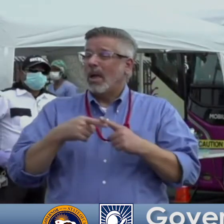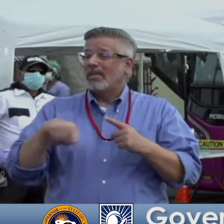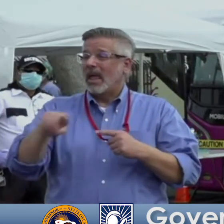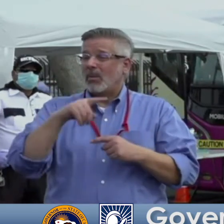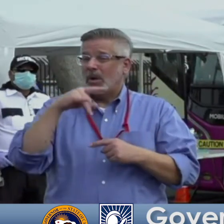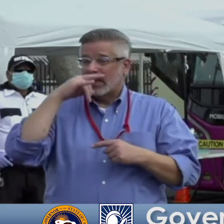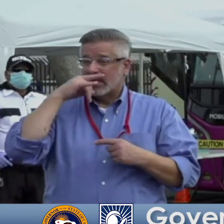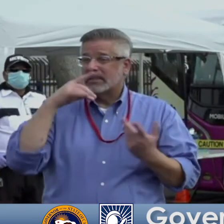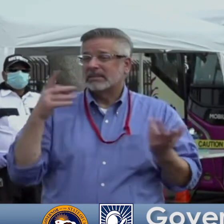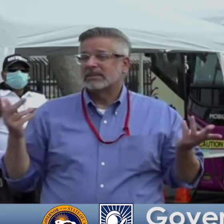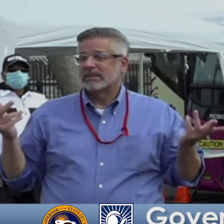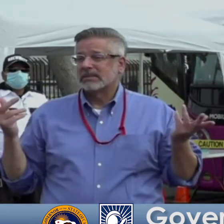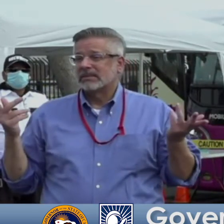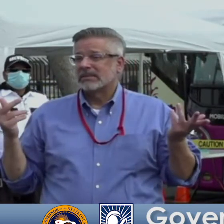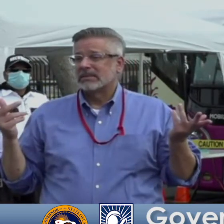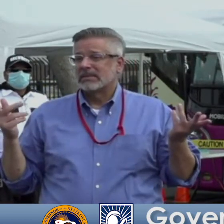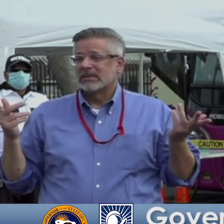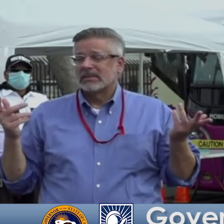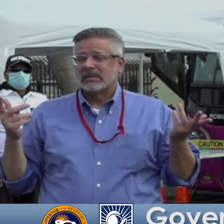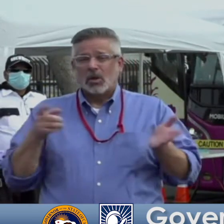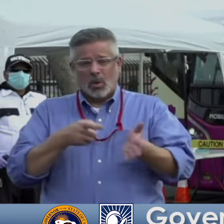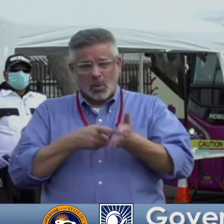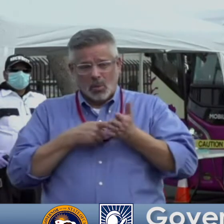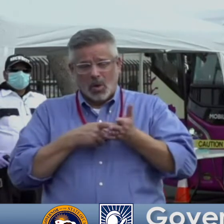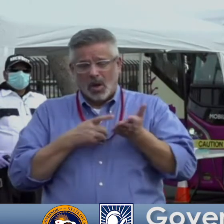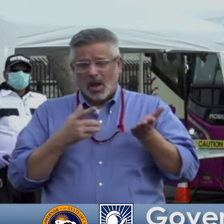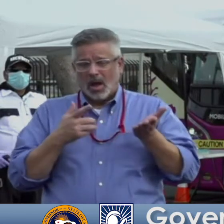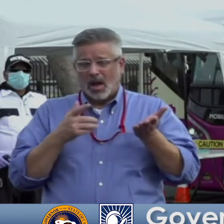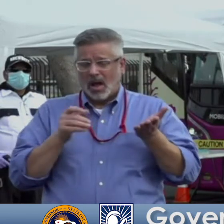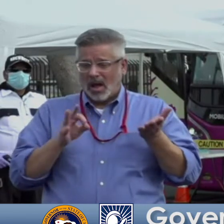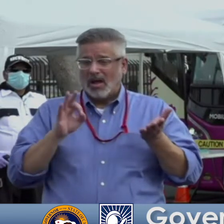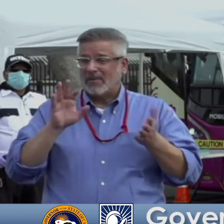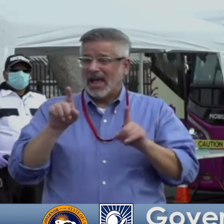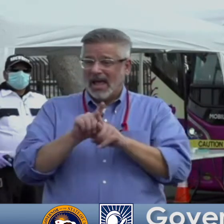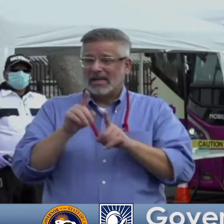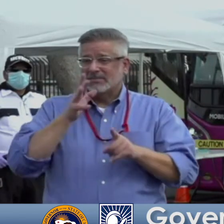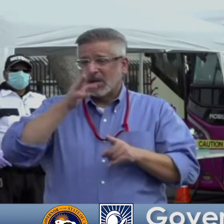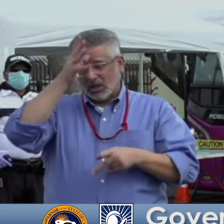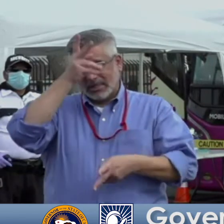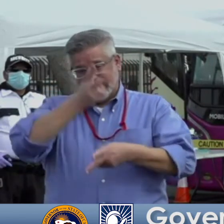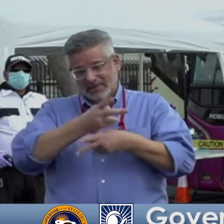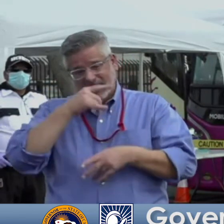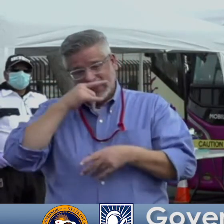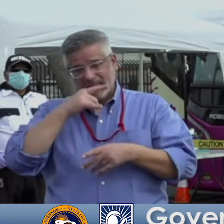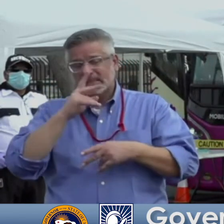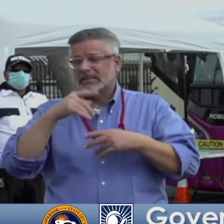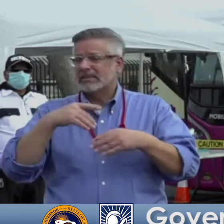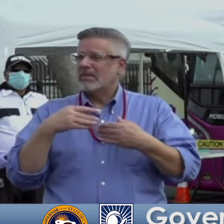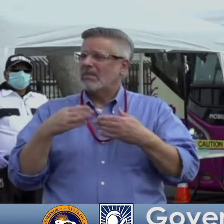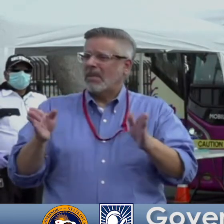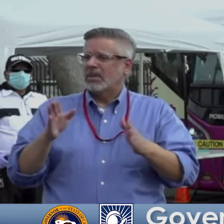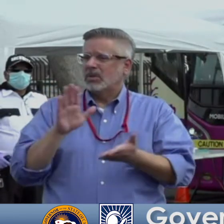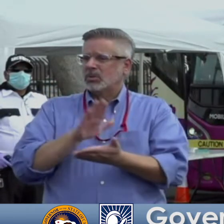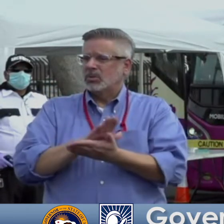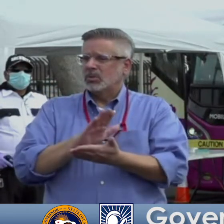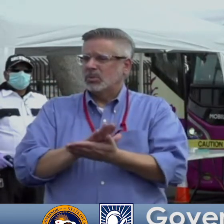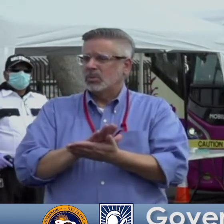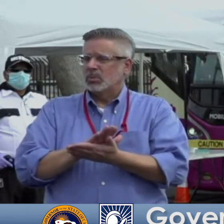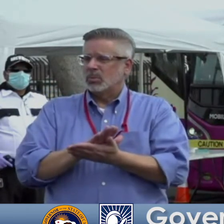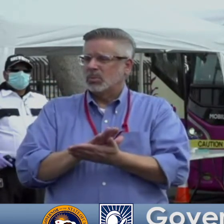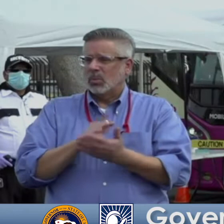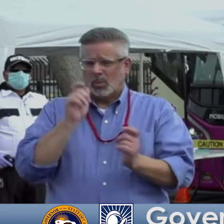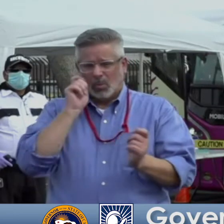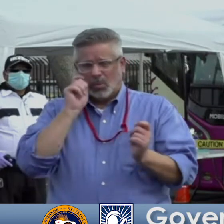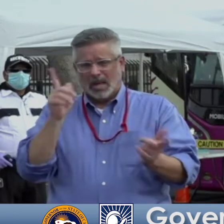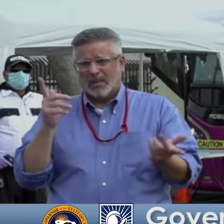kids and are required of them as parents to keep their kids into public schools, would wake